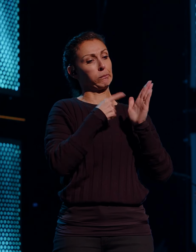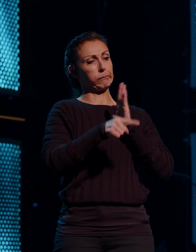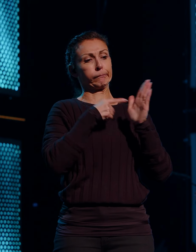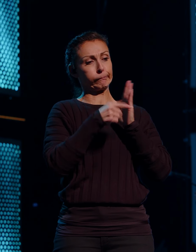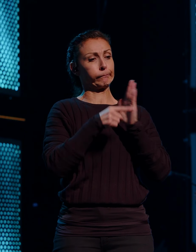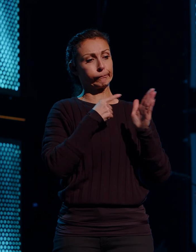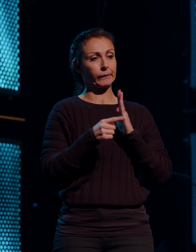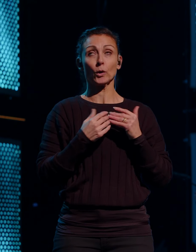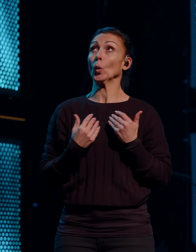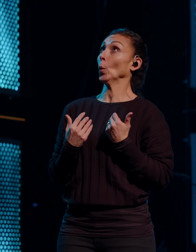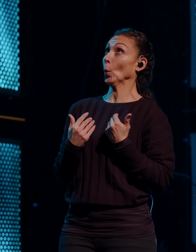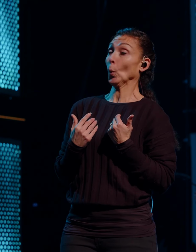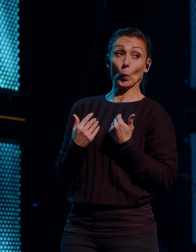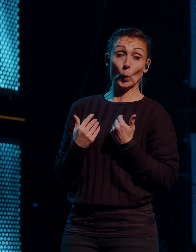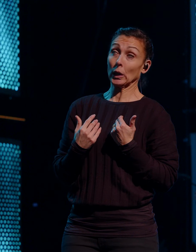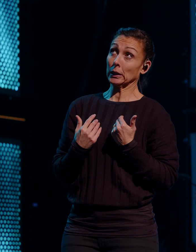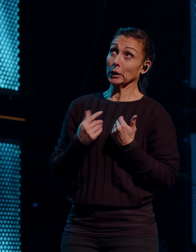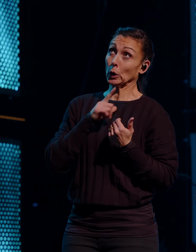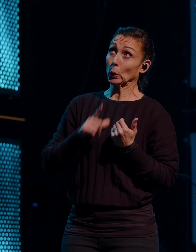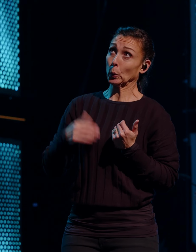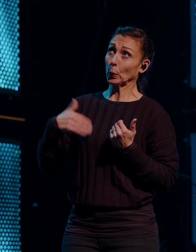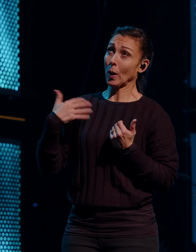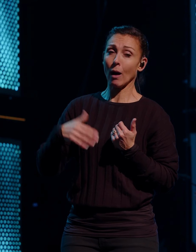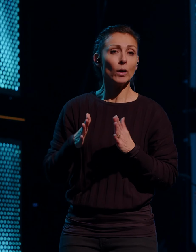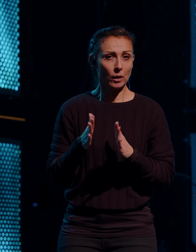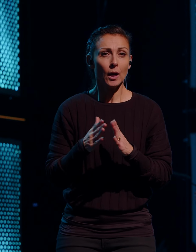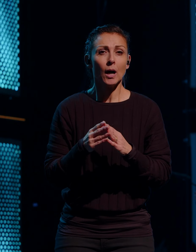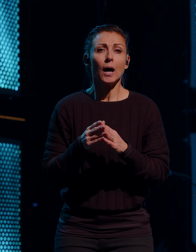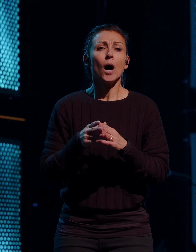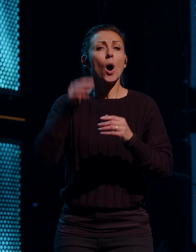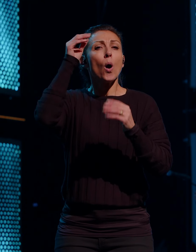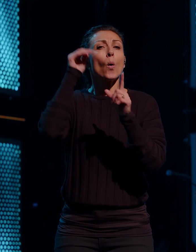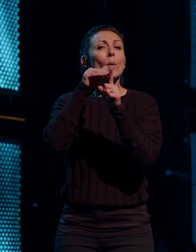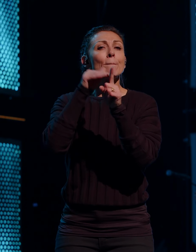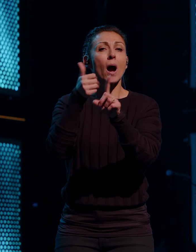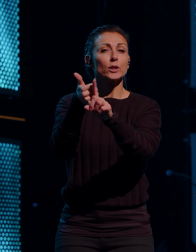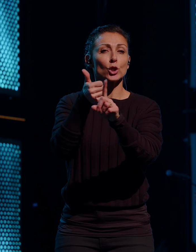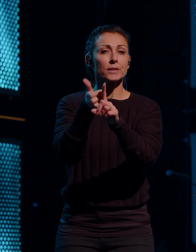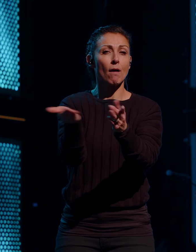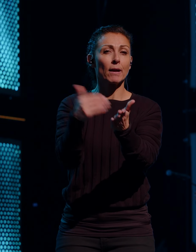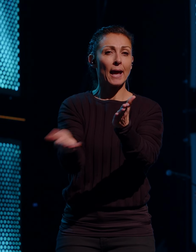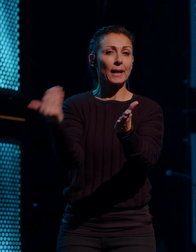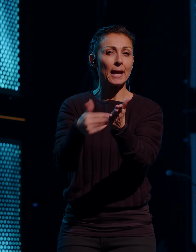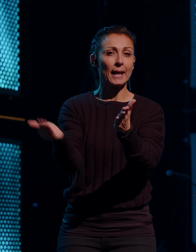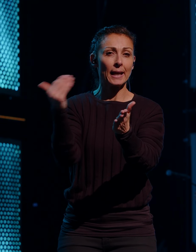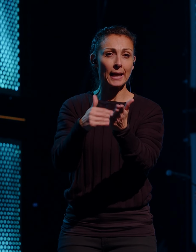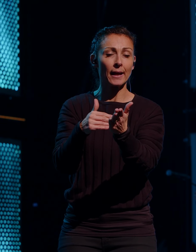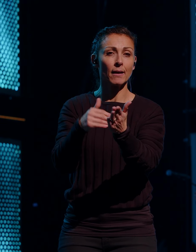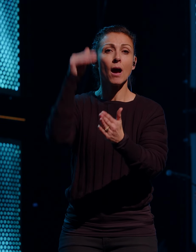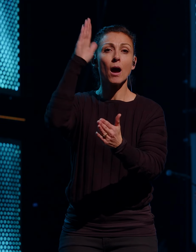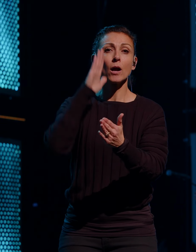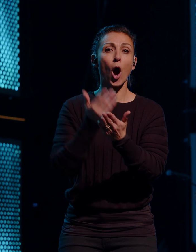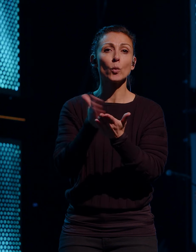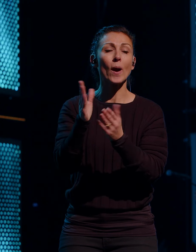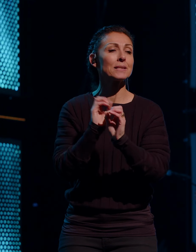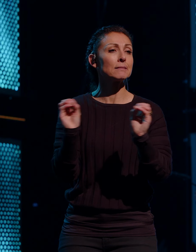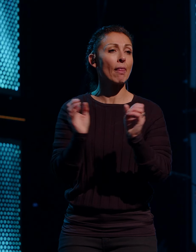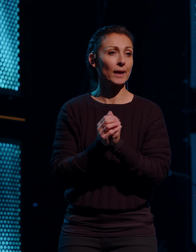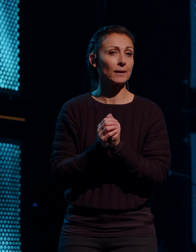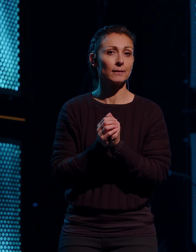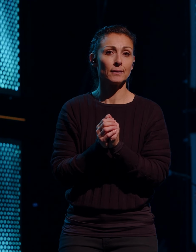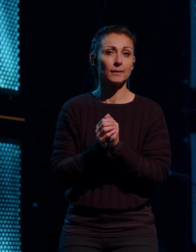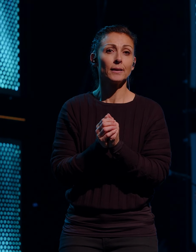yourself over and over again. Paul and Silas were beaten up and put in prison, but God wastes nothing. Because look at the next